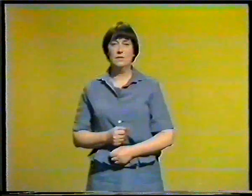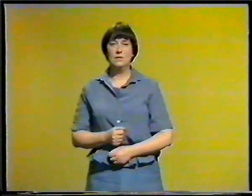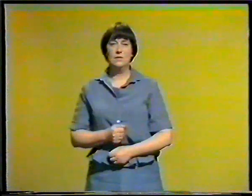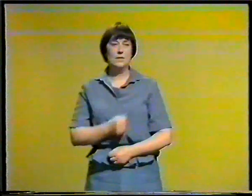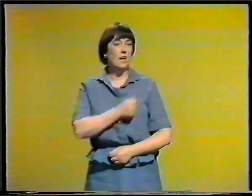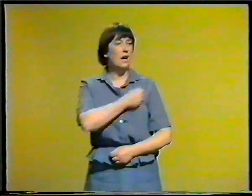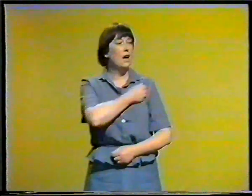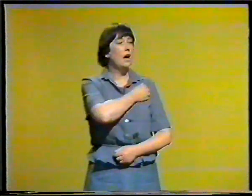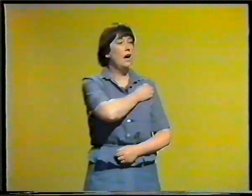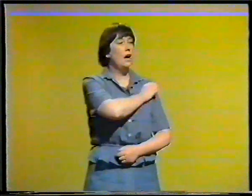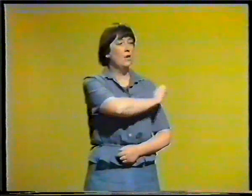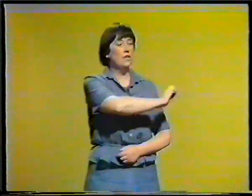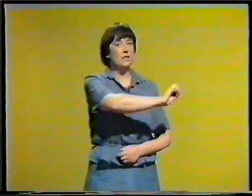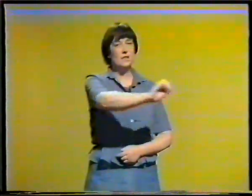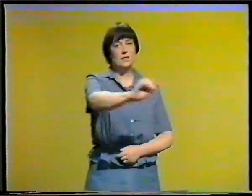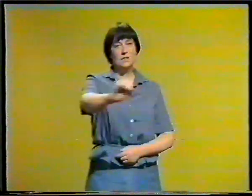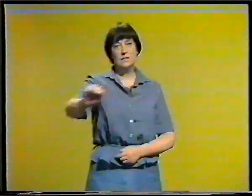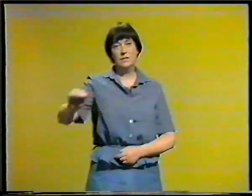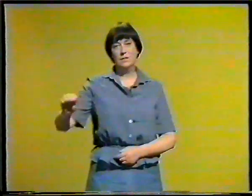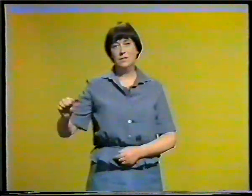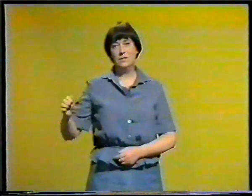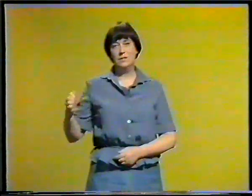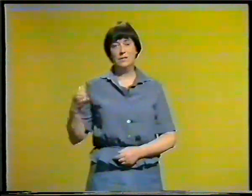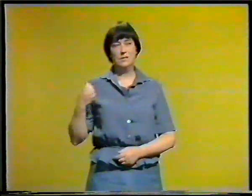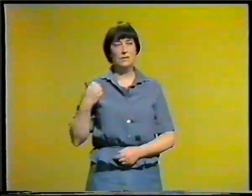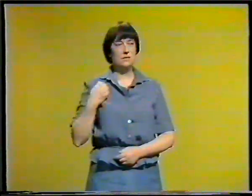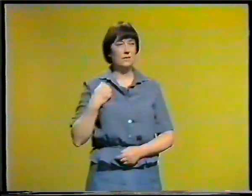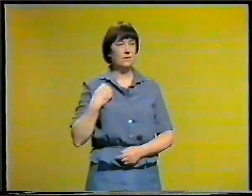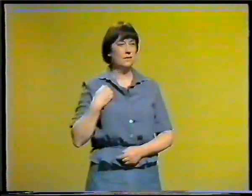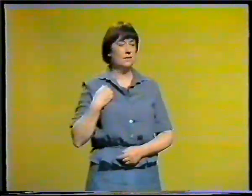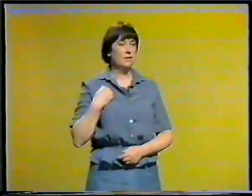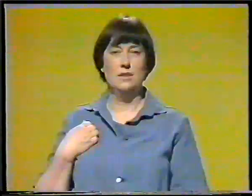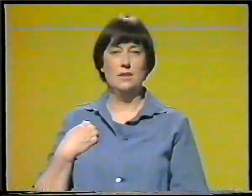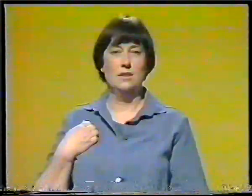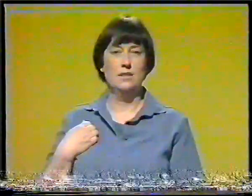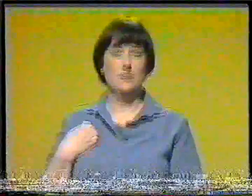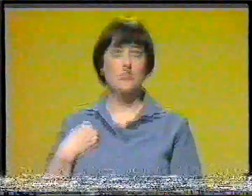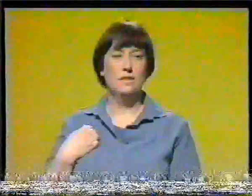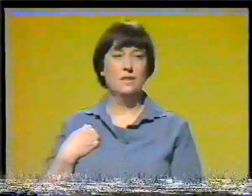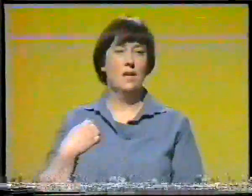Hours.